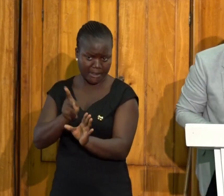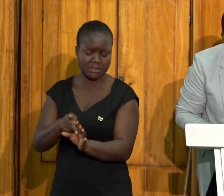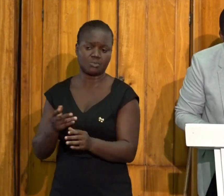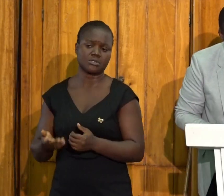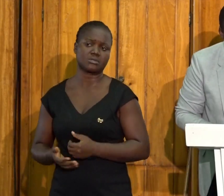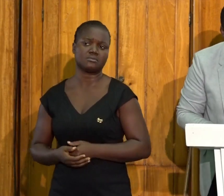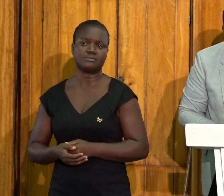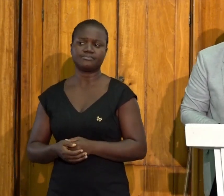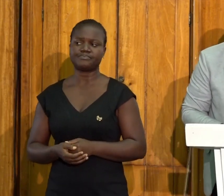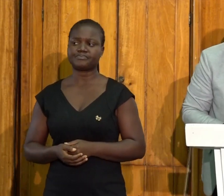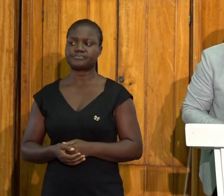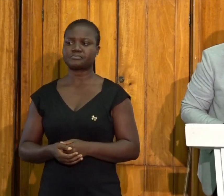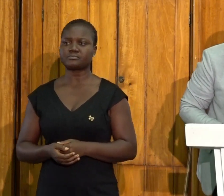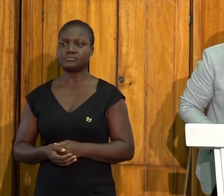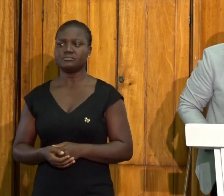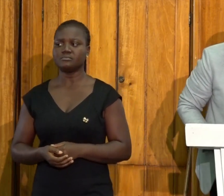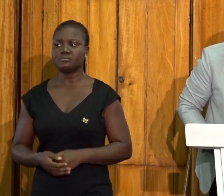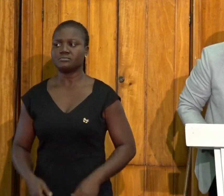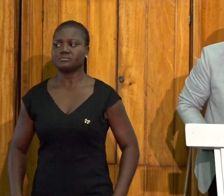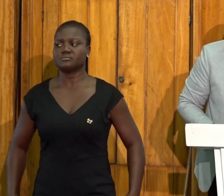slide.